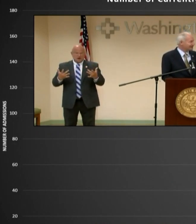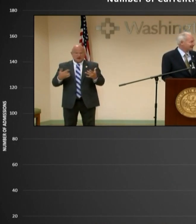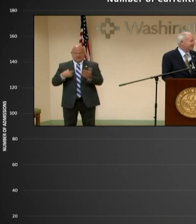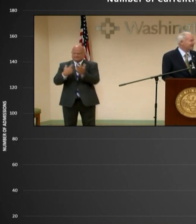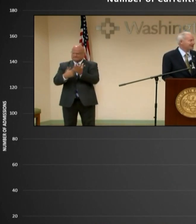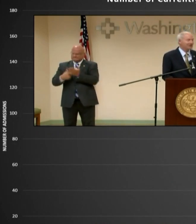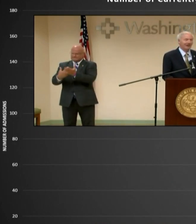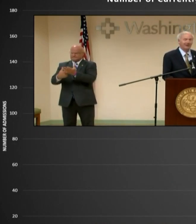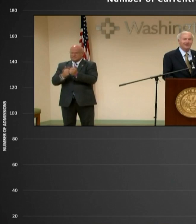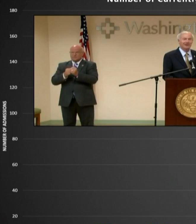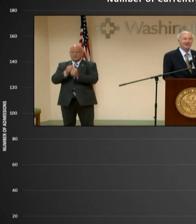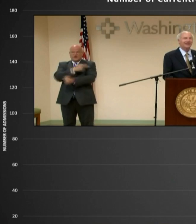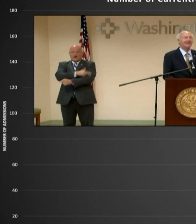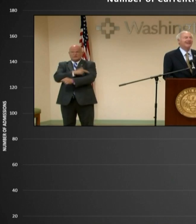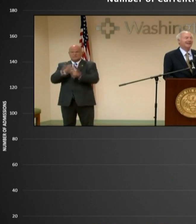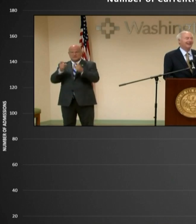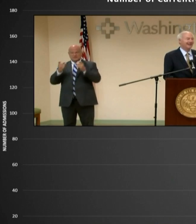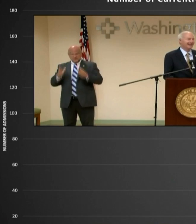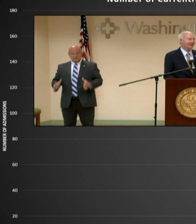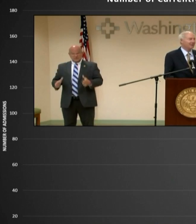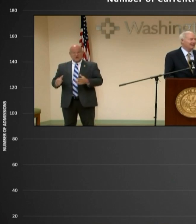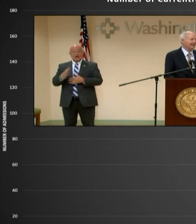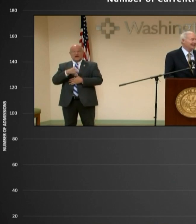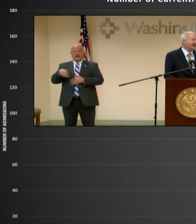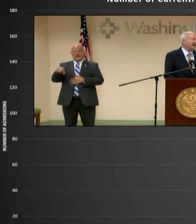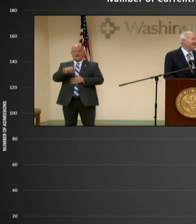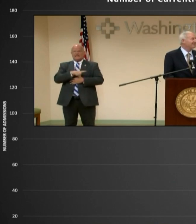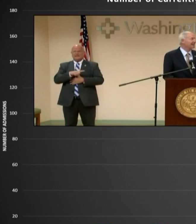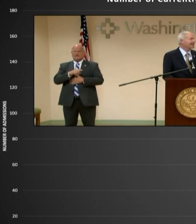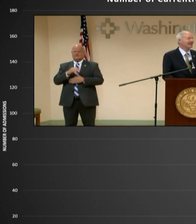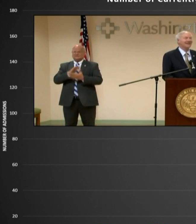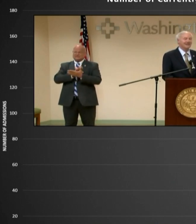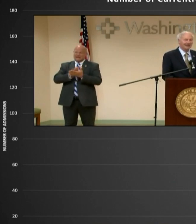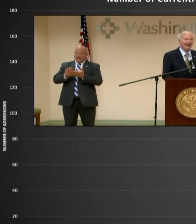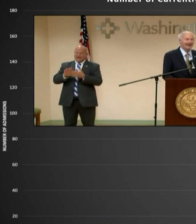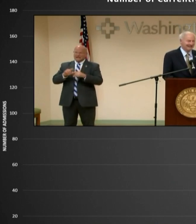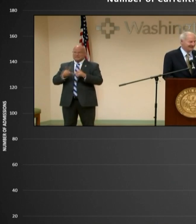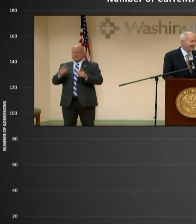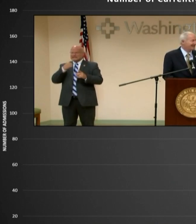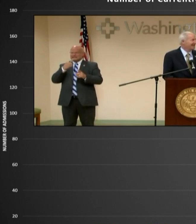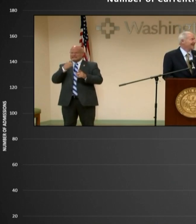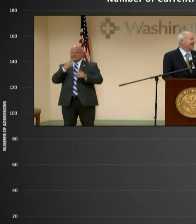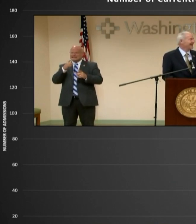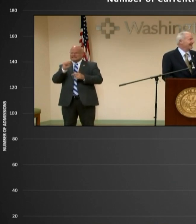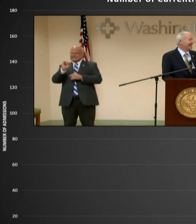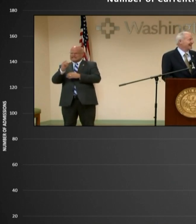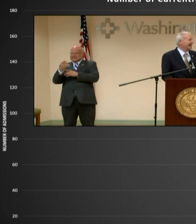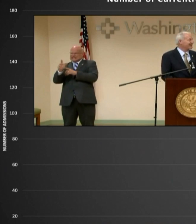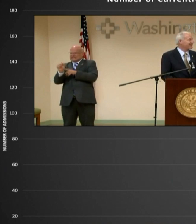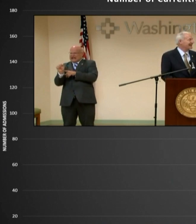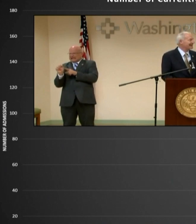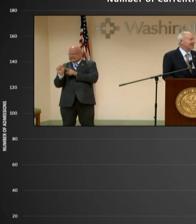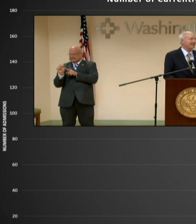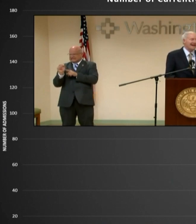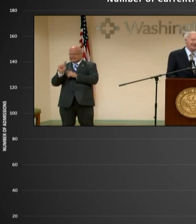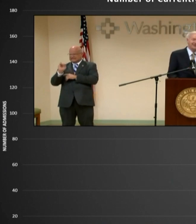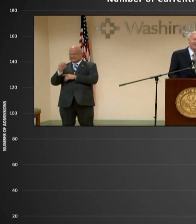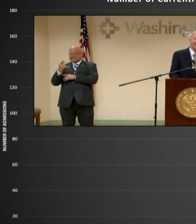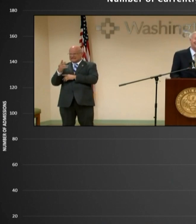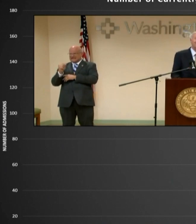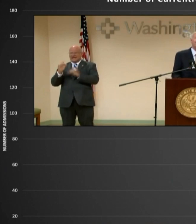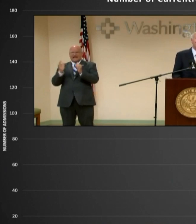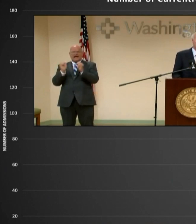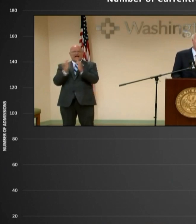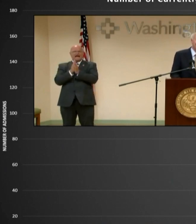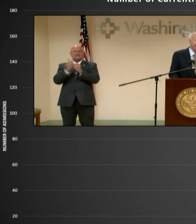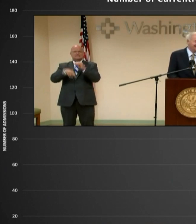talked to the hospital administrators, and they were being kind, but they said it's tight. I asked about the